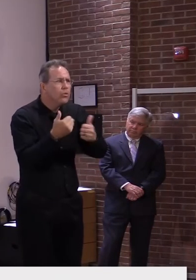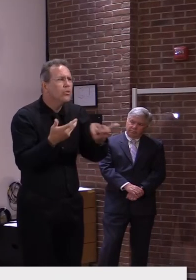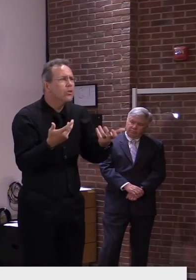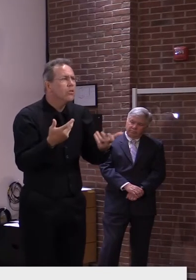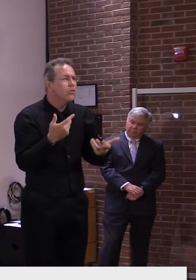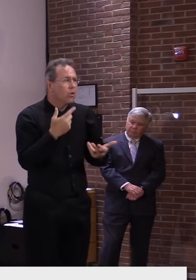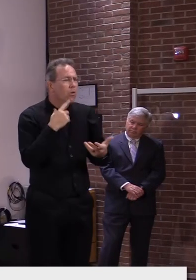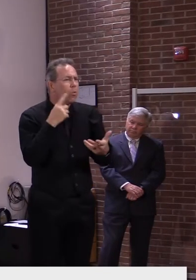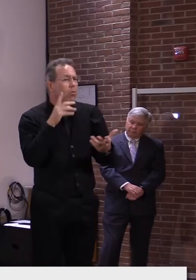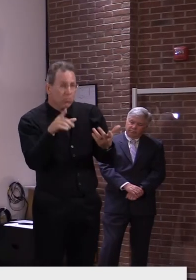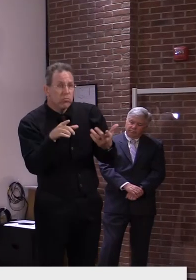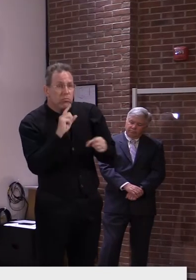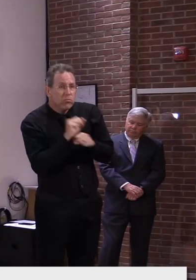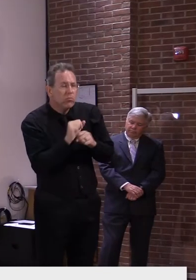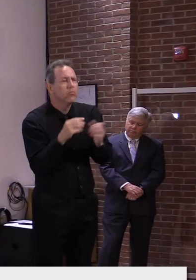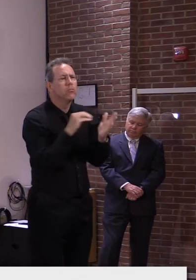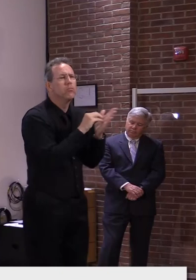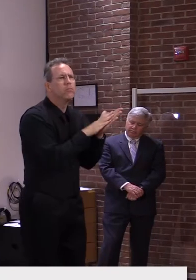such.